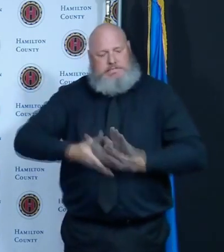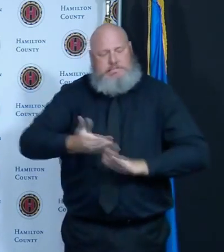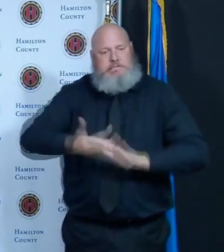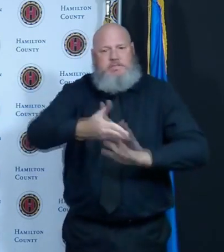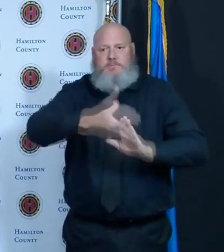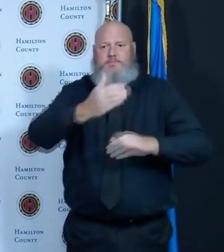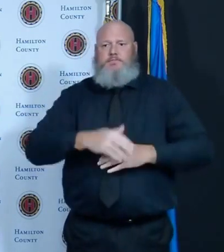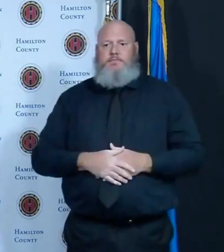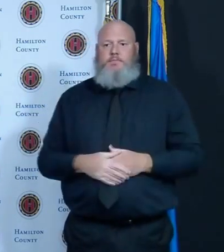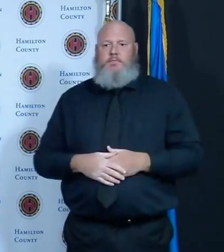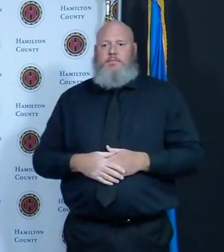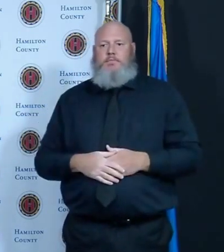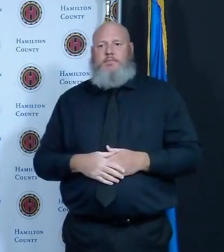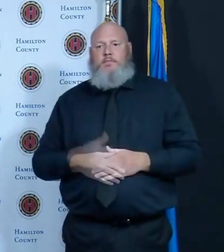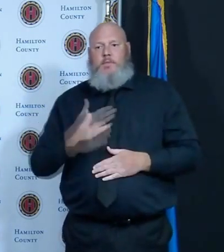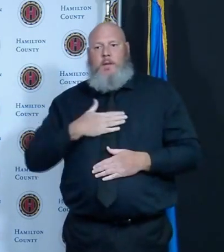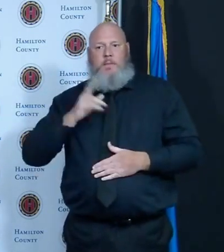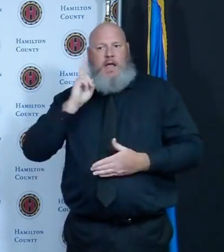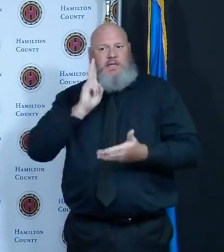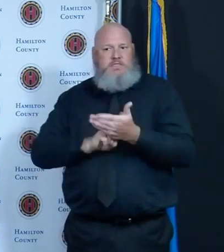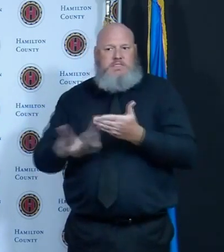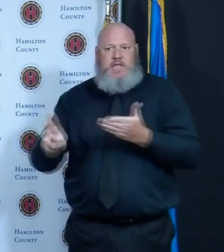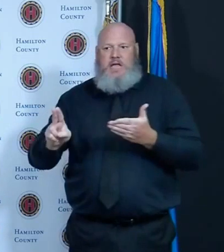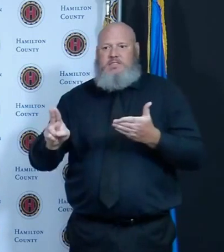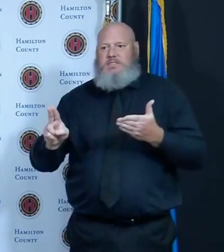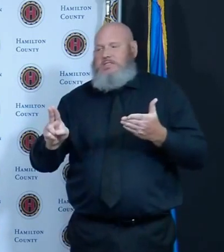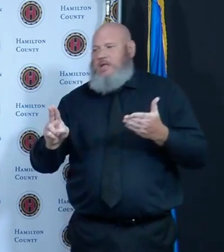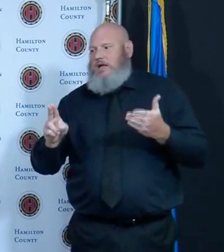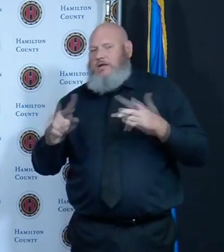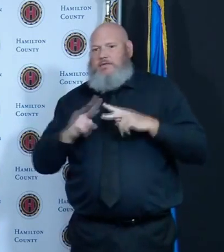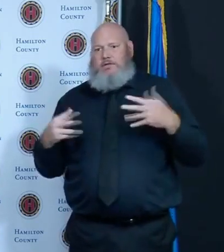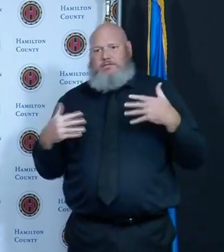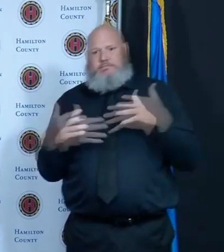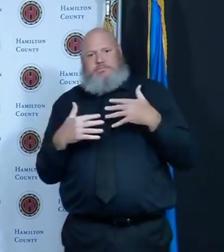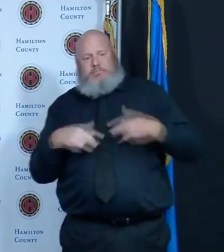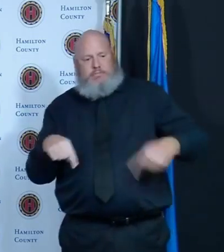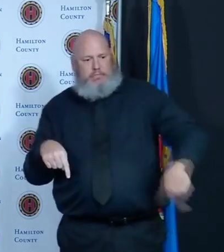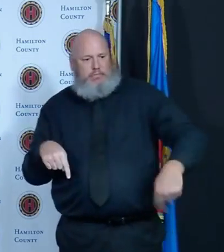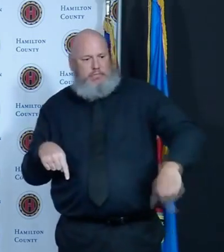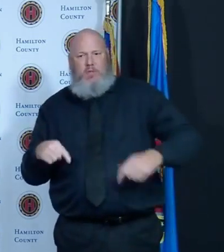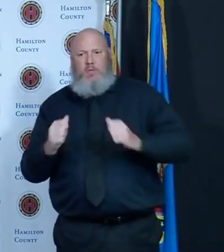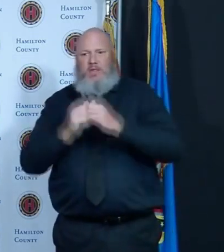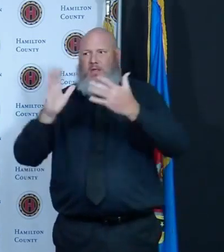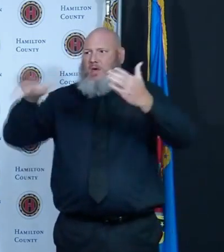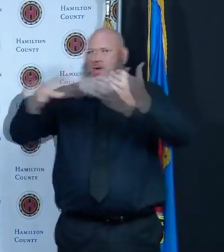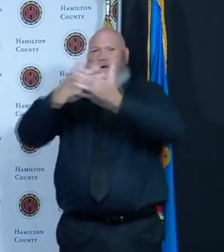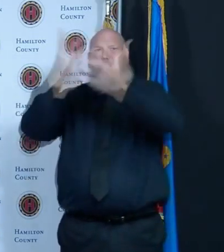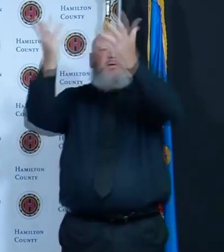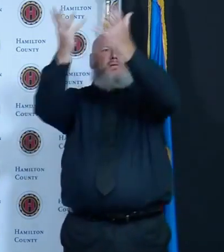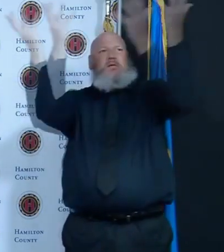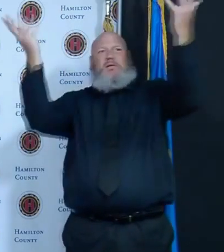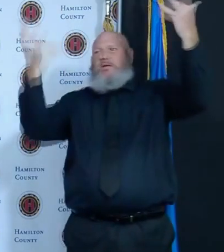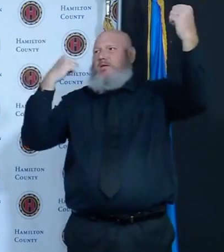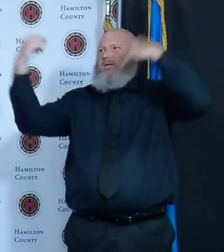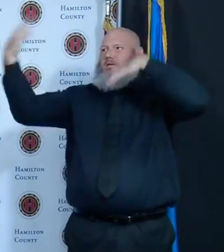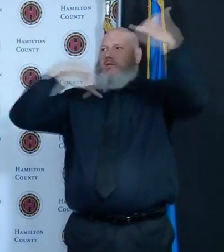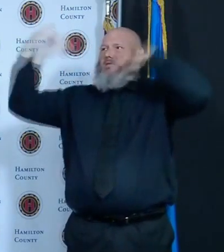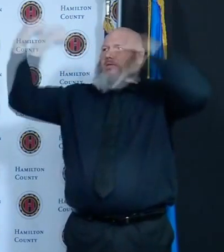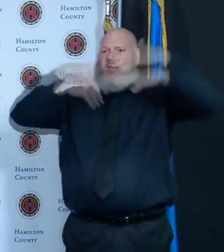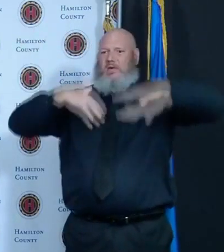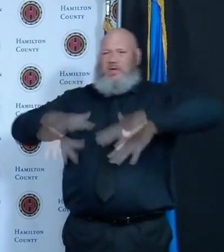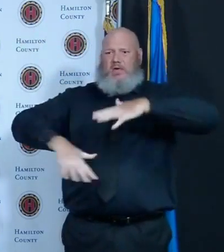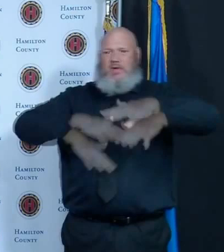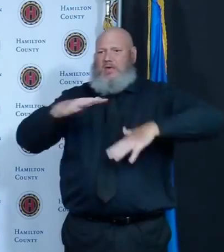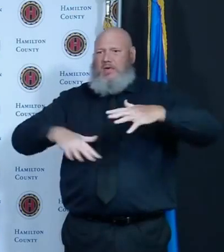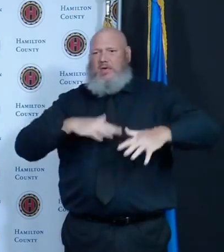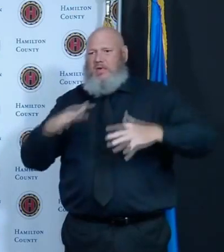Act, asking about the programs that would be available and what Fourth Floor Creative would qualify for. And last weekend on Saturday morning when the